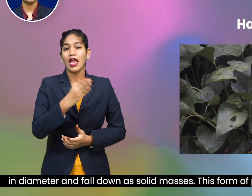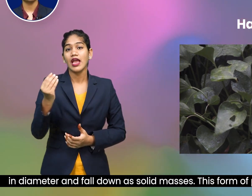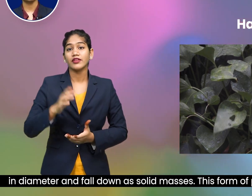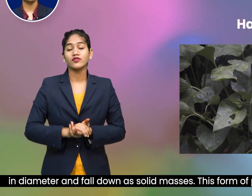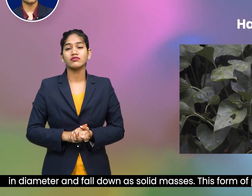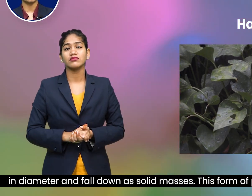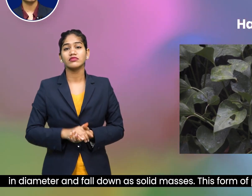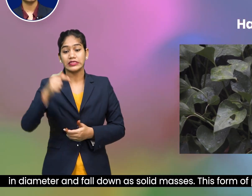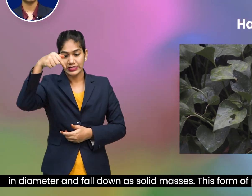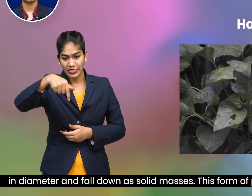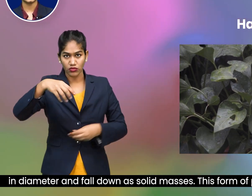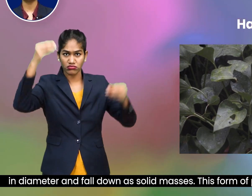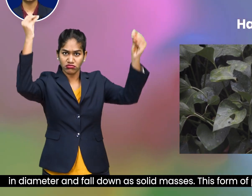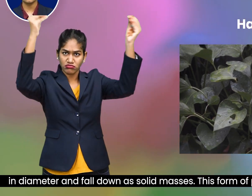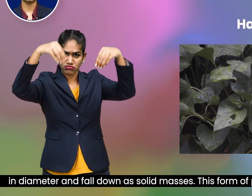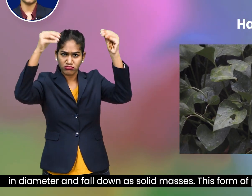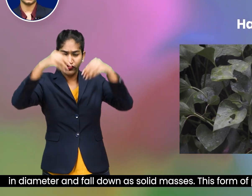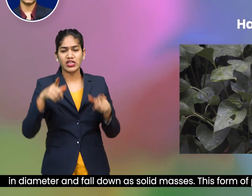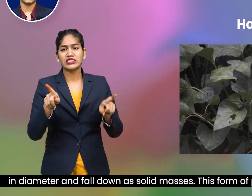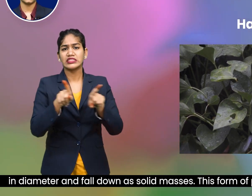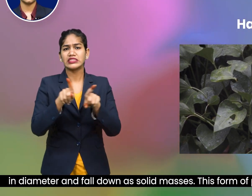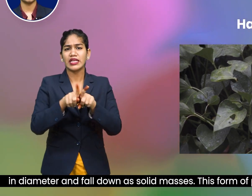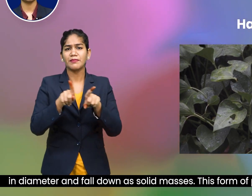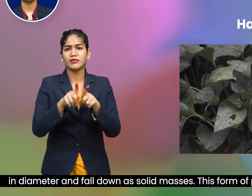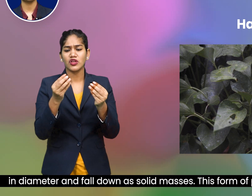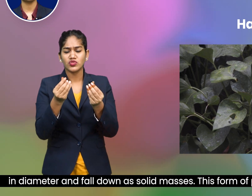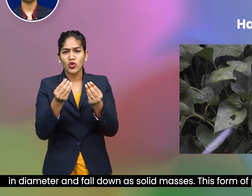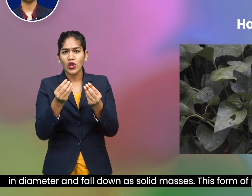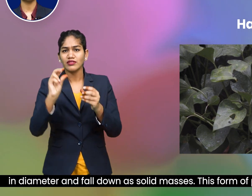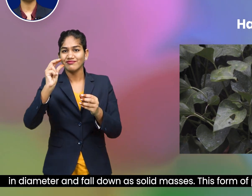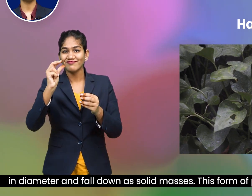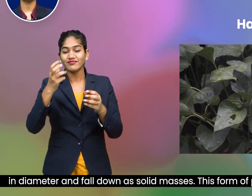And fall down as solid masses.